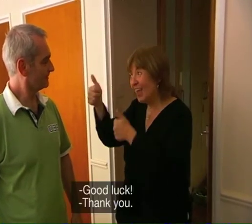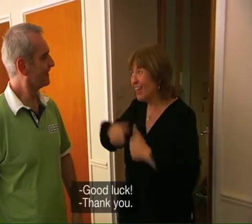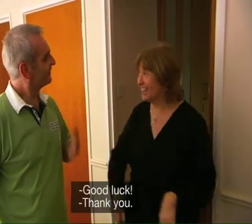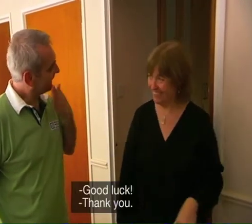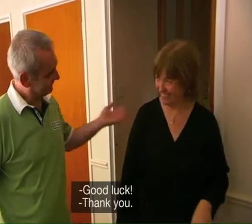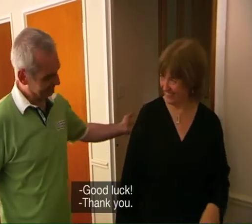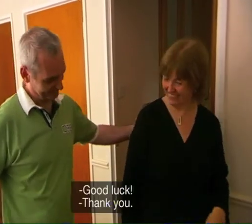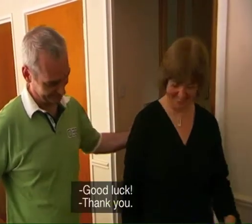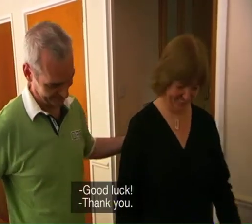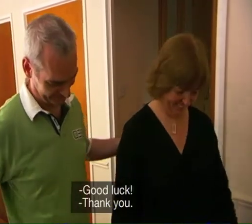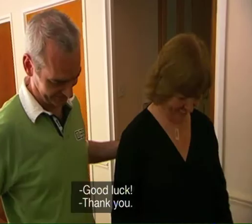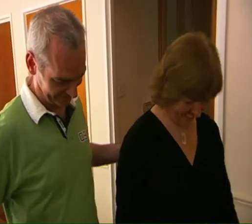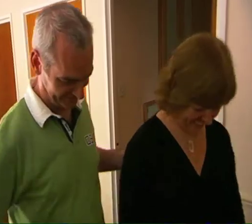Good luck. Thank you.